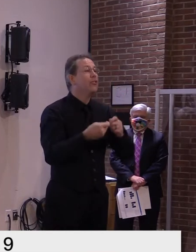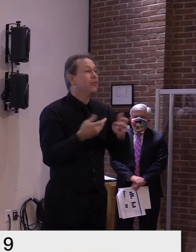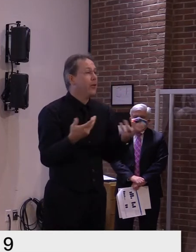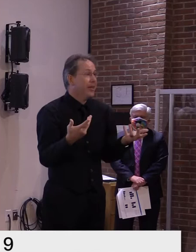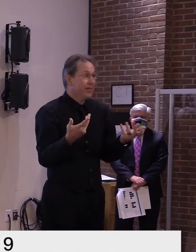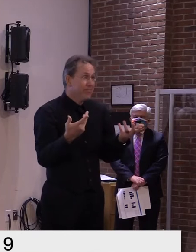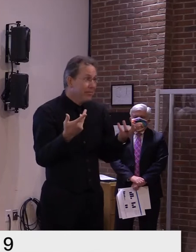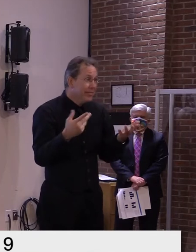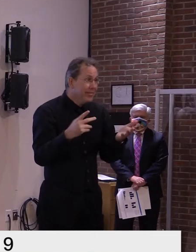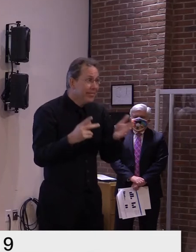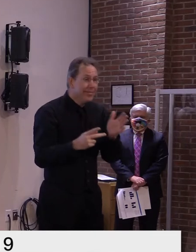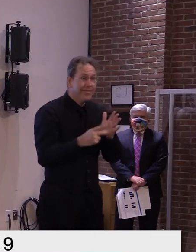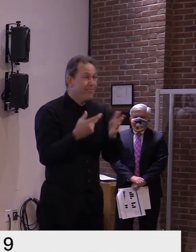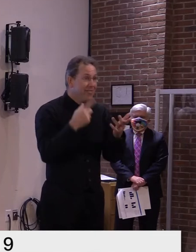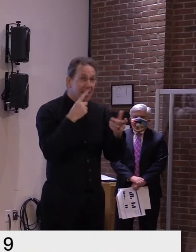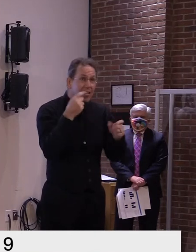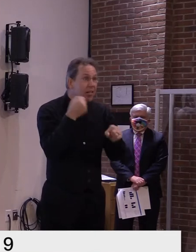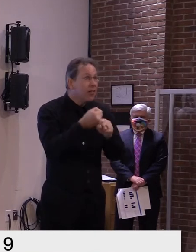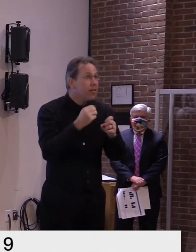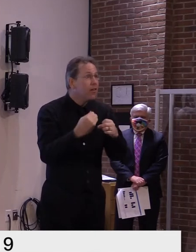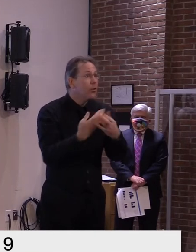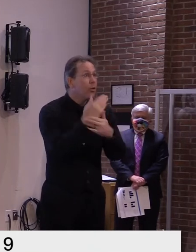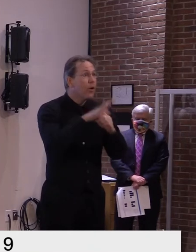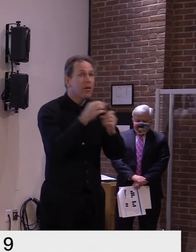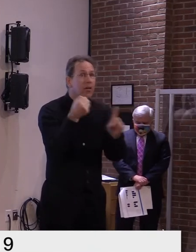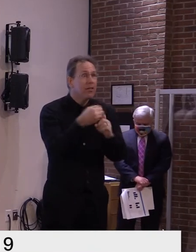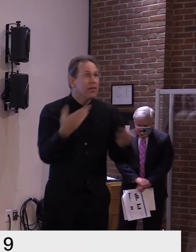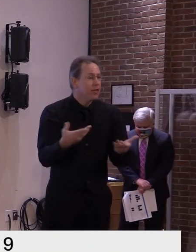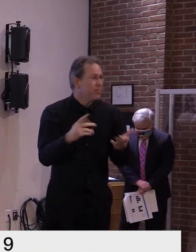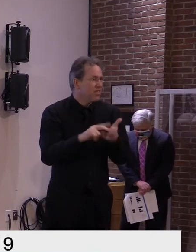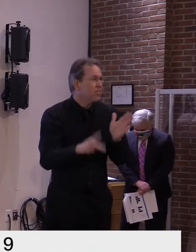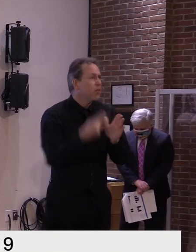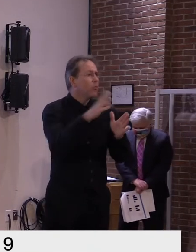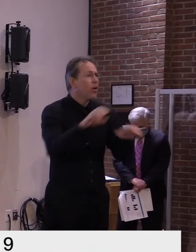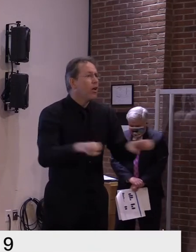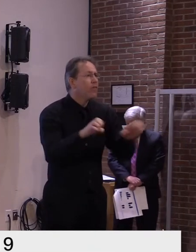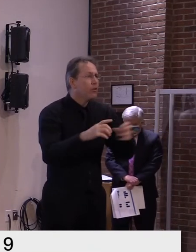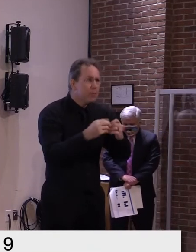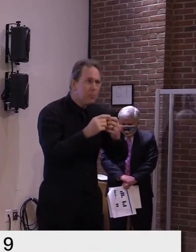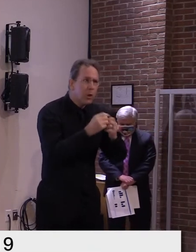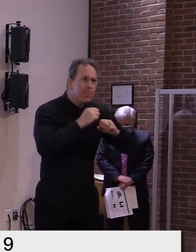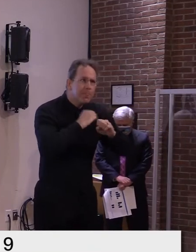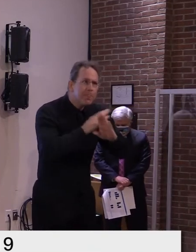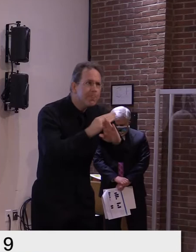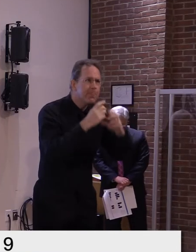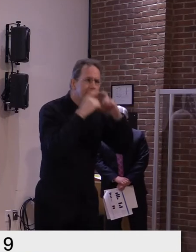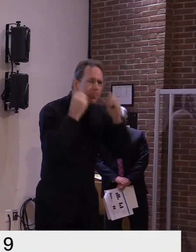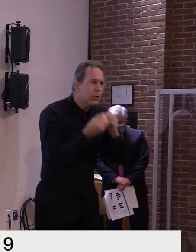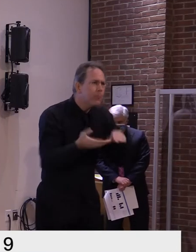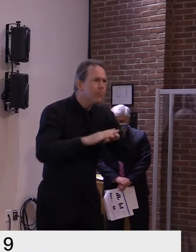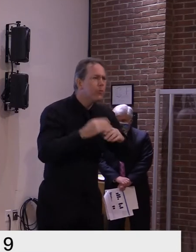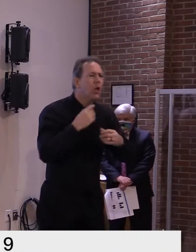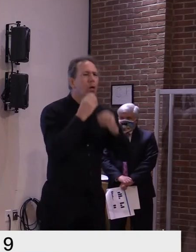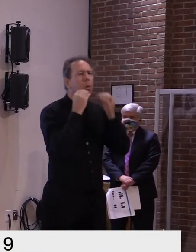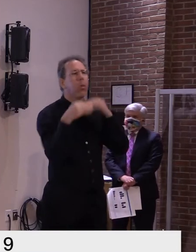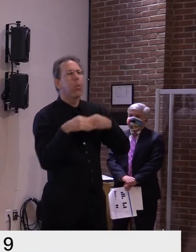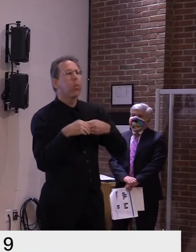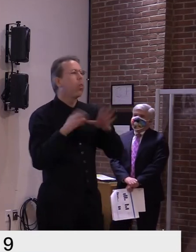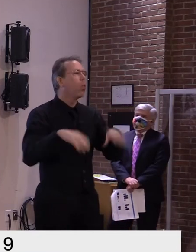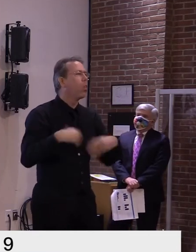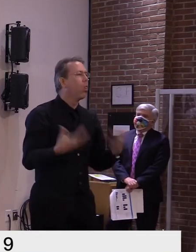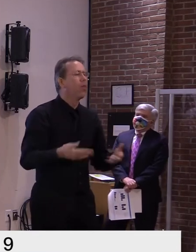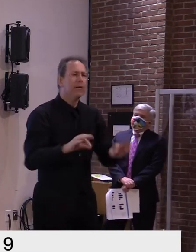other real public health guidance or behavior change that would go beyond the